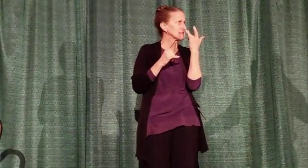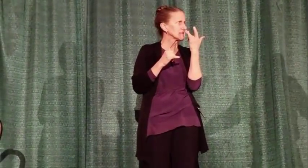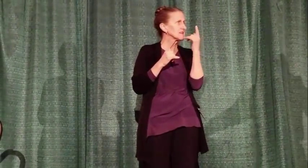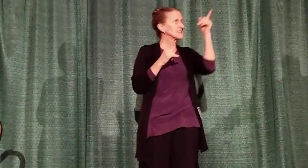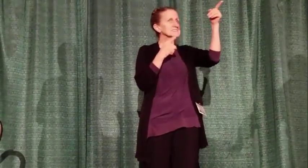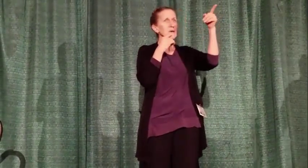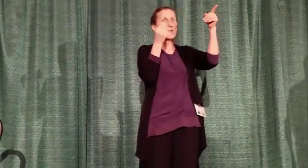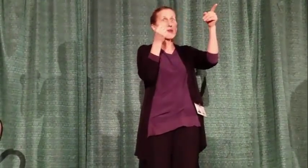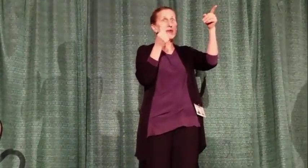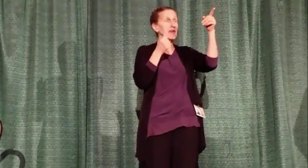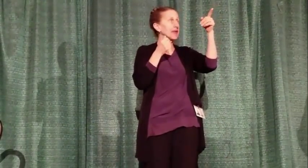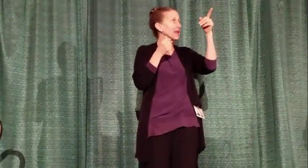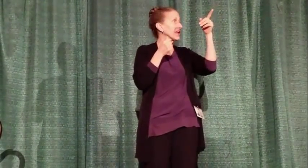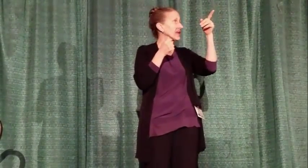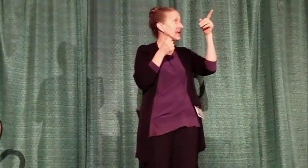Money?